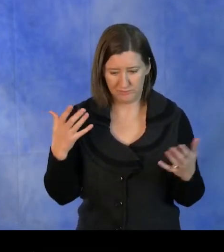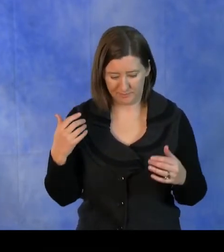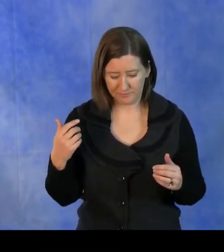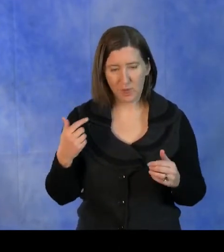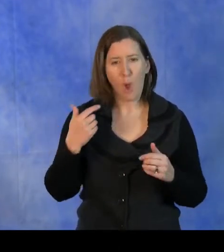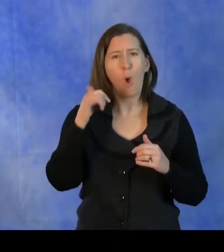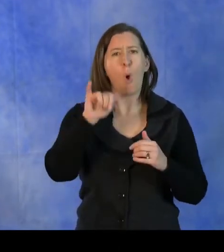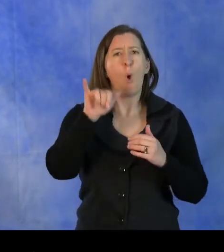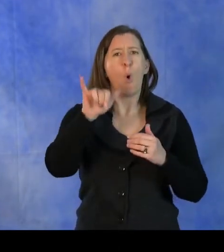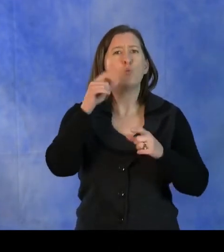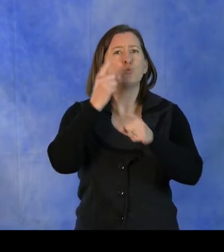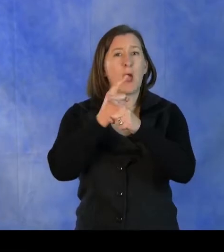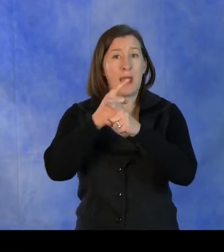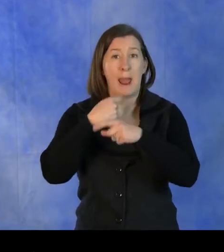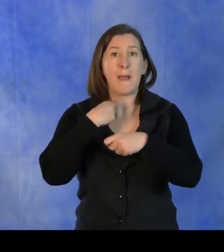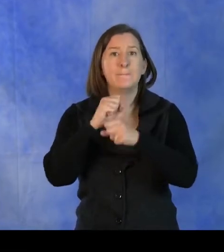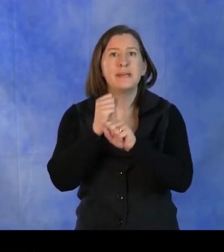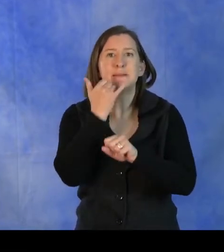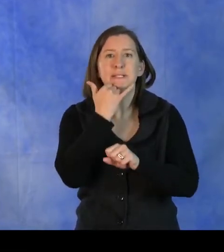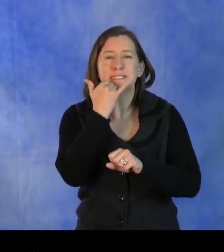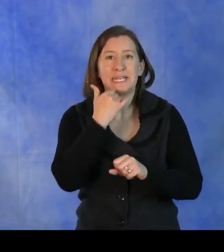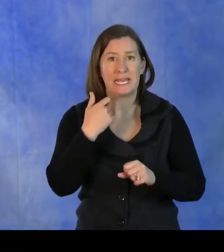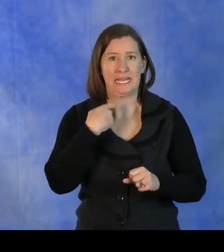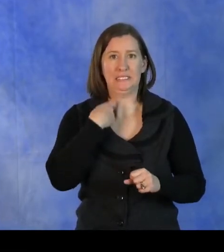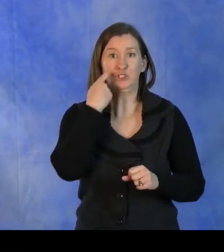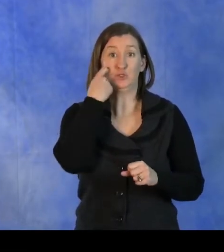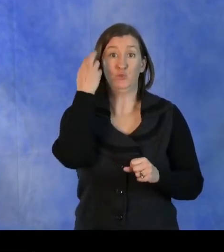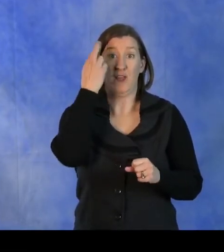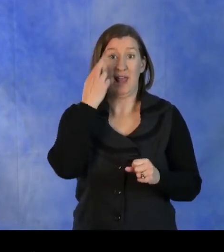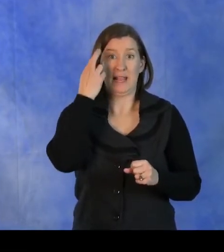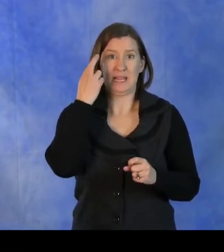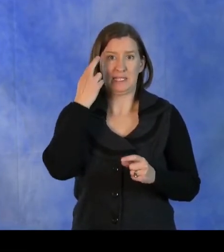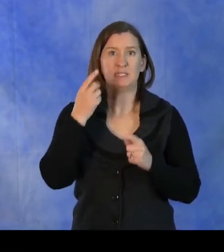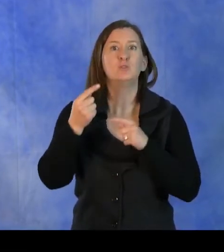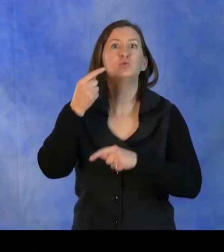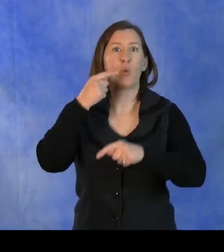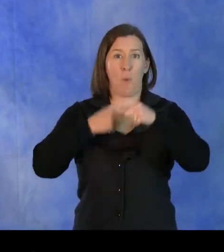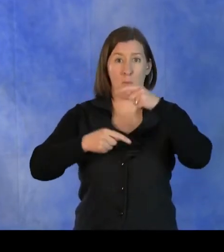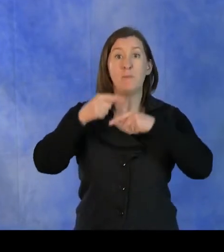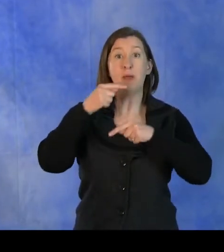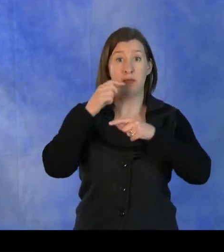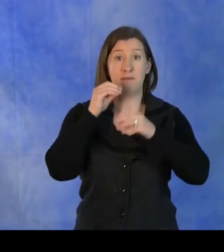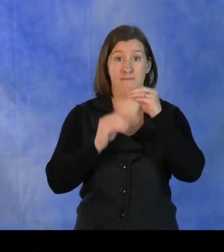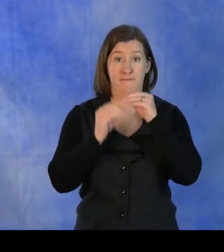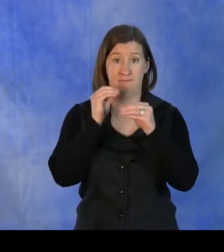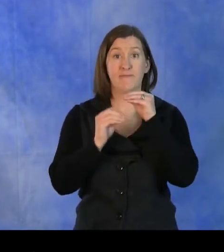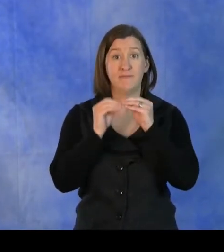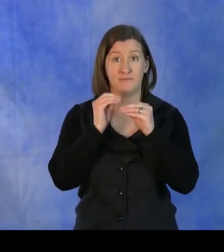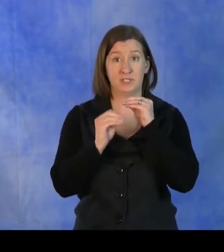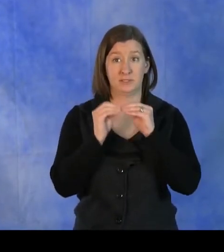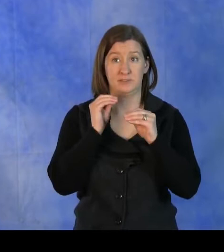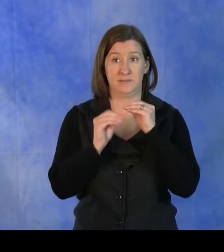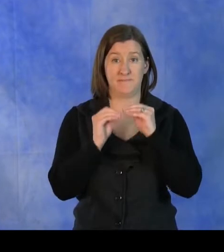students out loud what is going on. Say, oh, I made a mistake, I just realized it, let me go back and fix